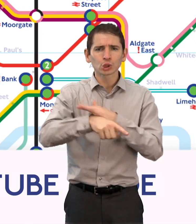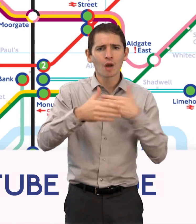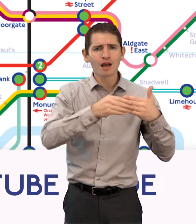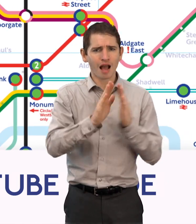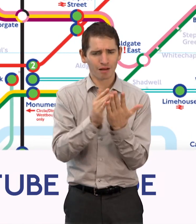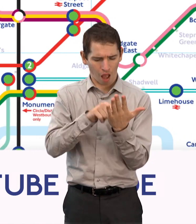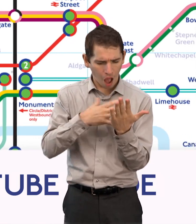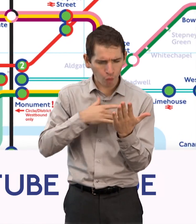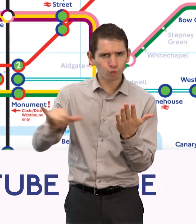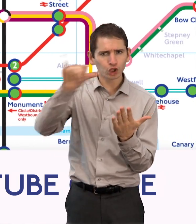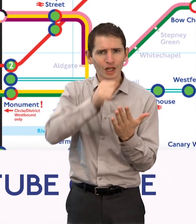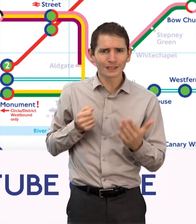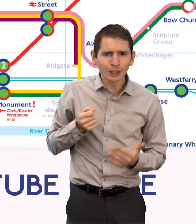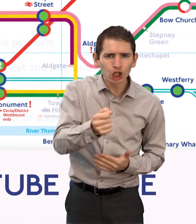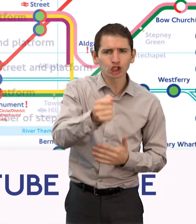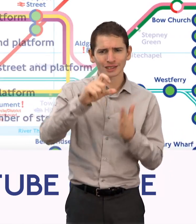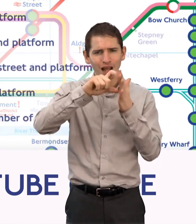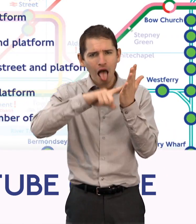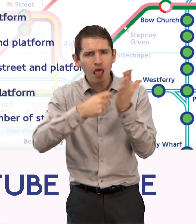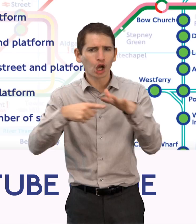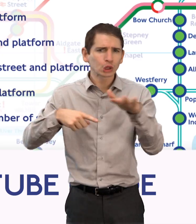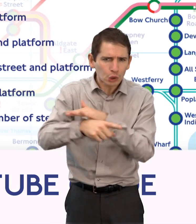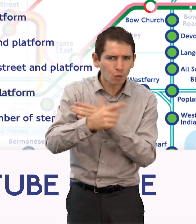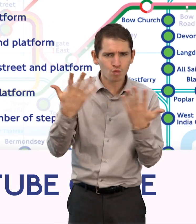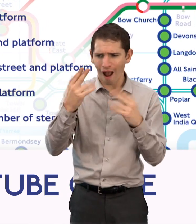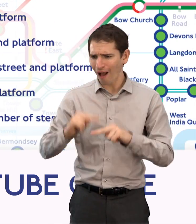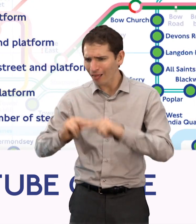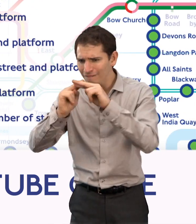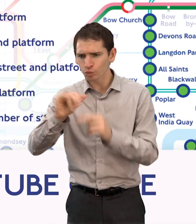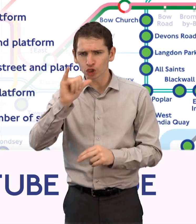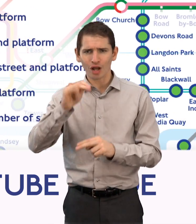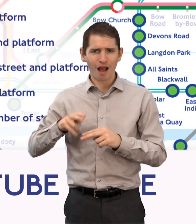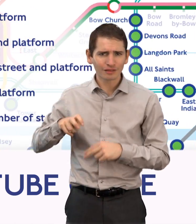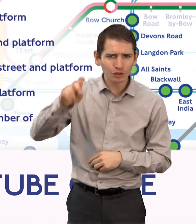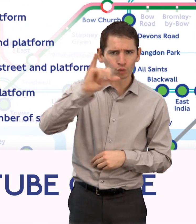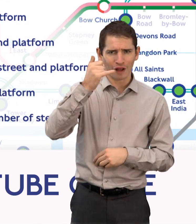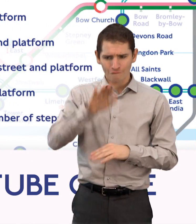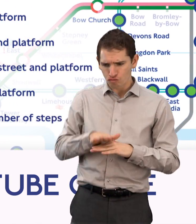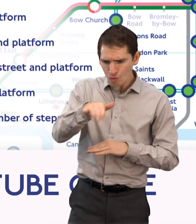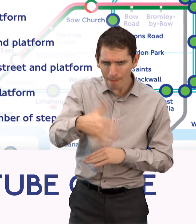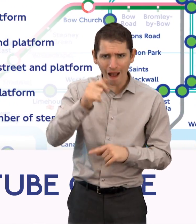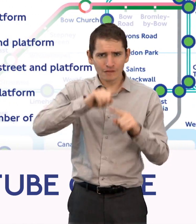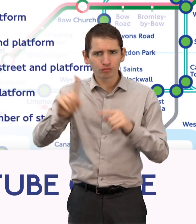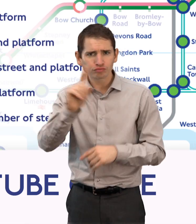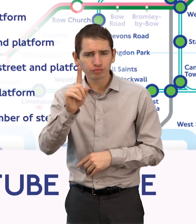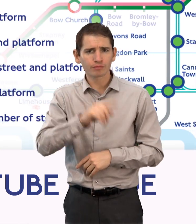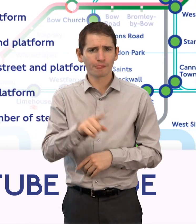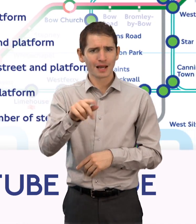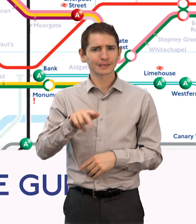Guide shows all tube and DLR stations where there are lifts, escalators or ramps between the street and platform.